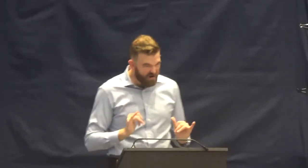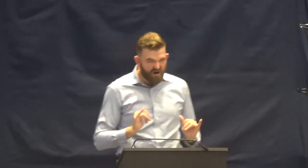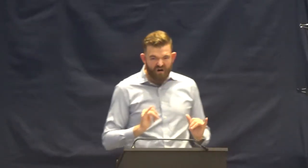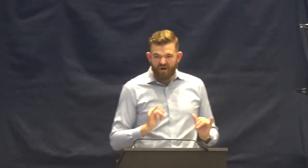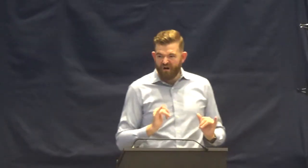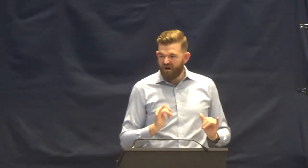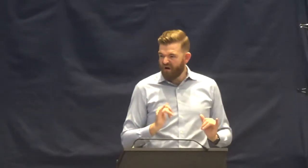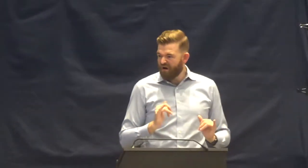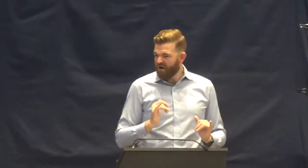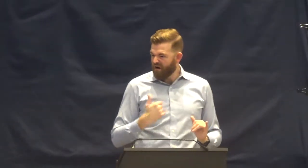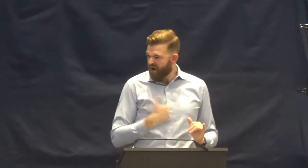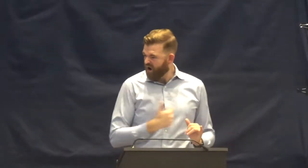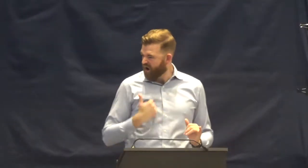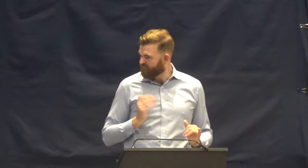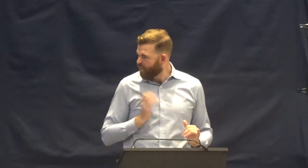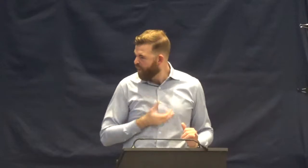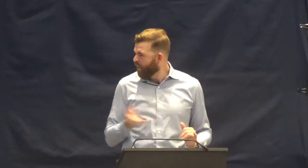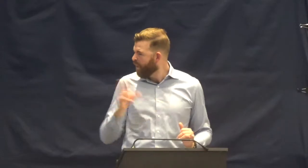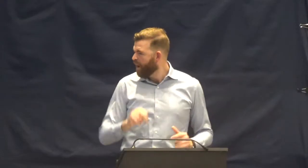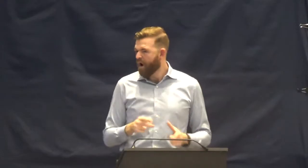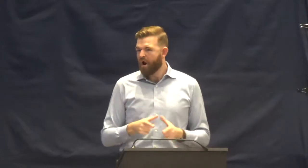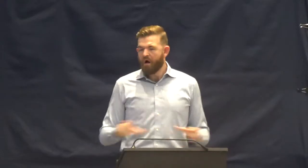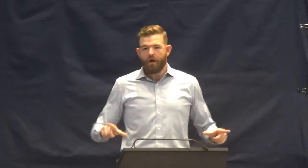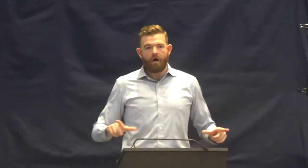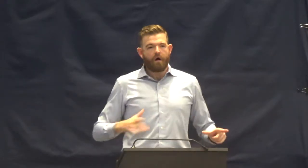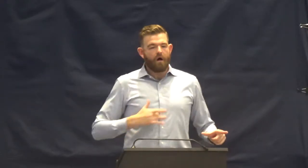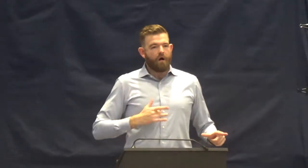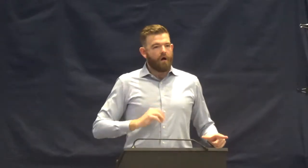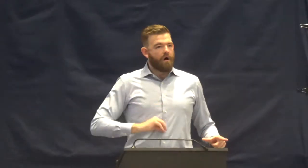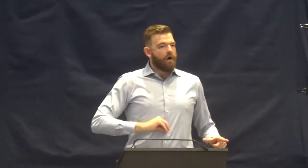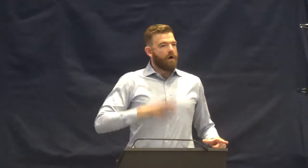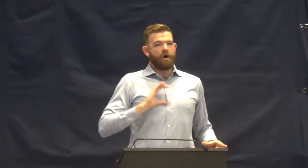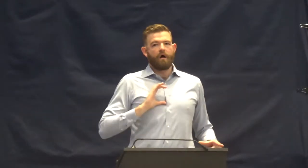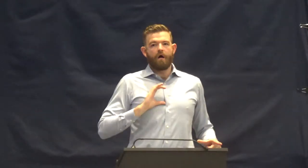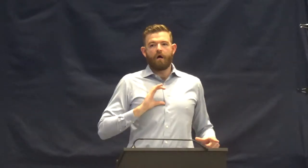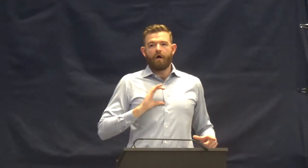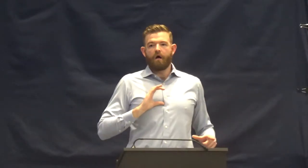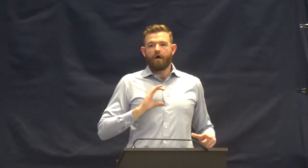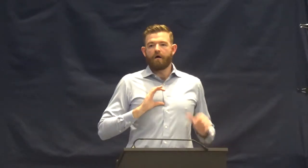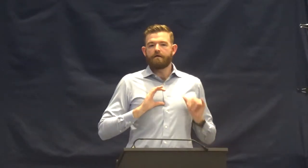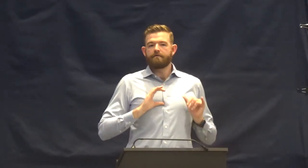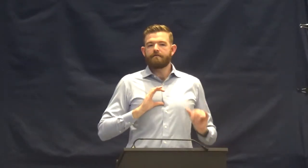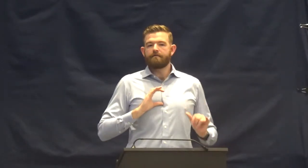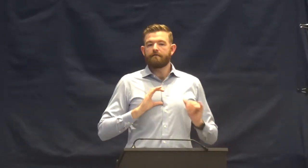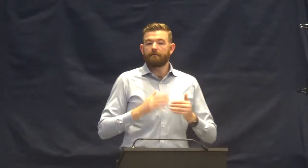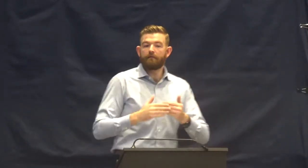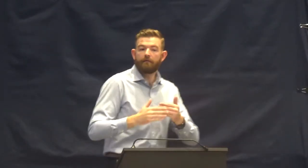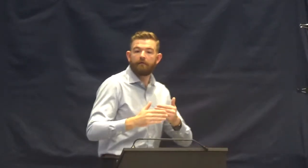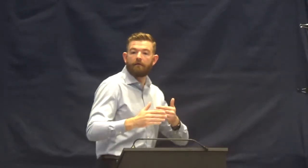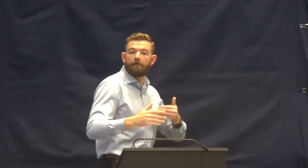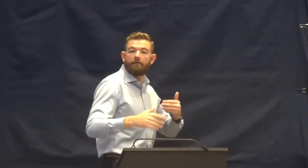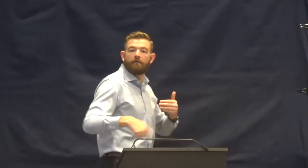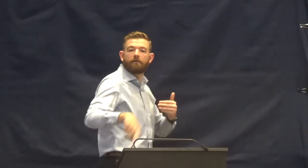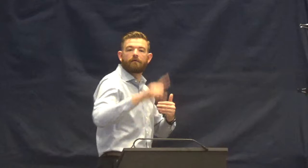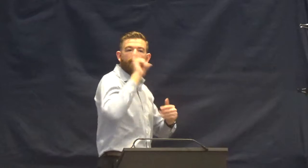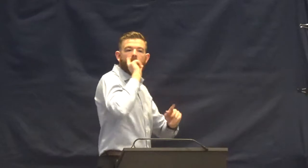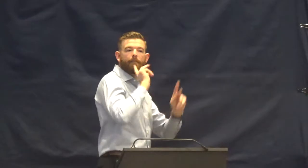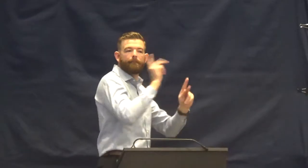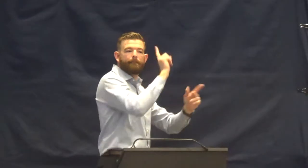And once deaf people realized that they had their own language, they started to feel a sense of pride and